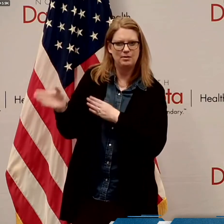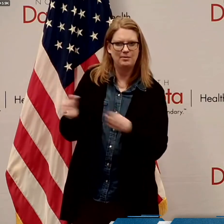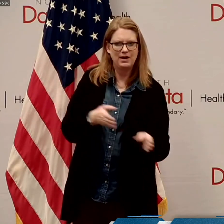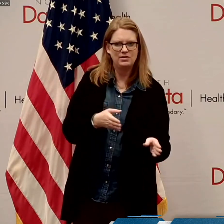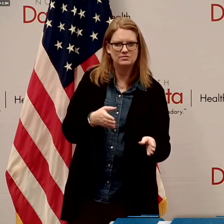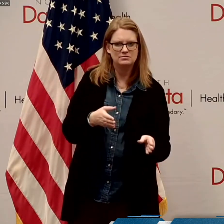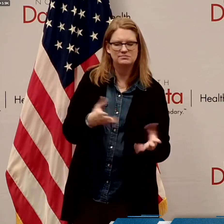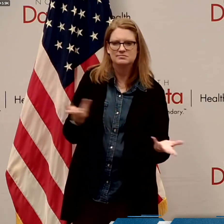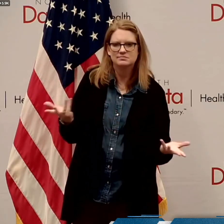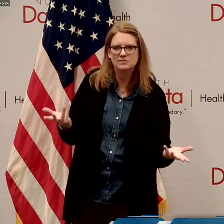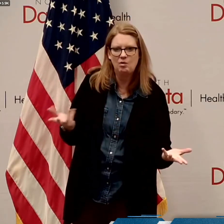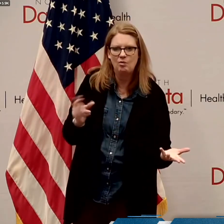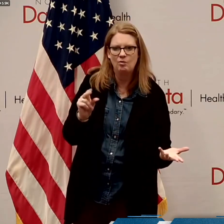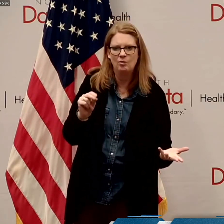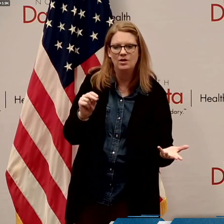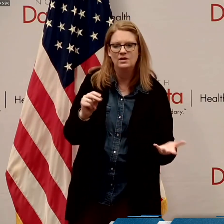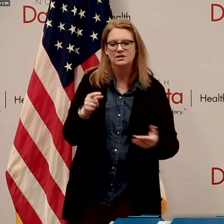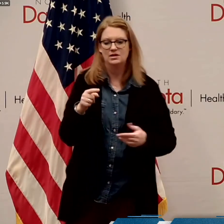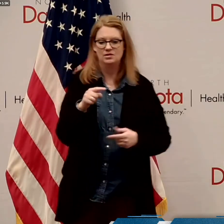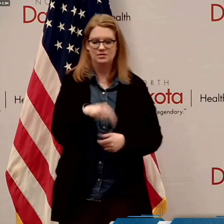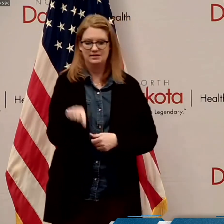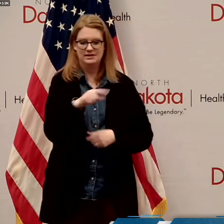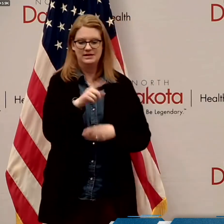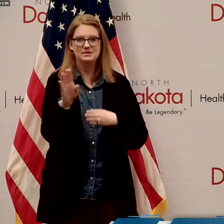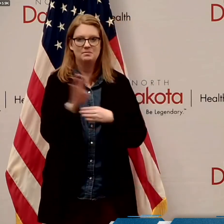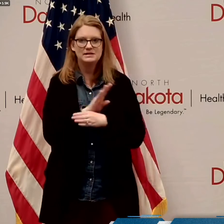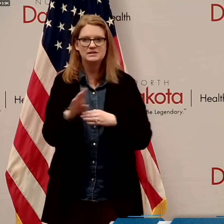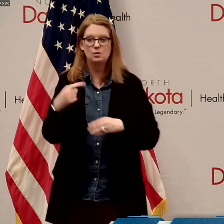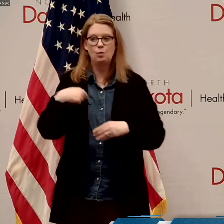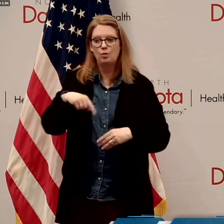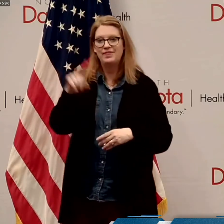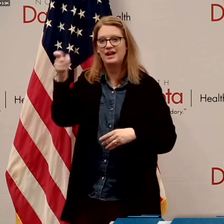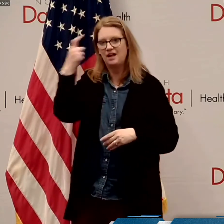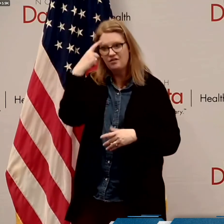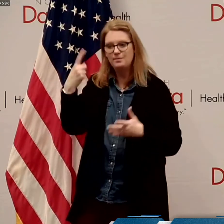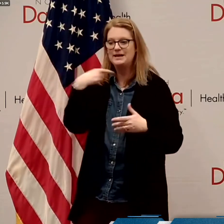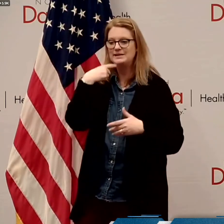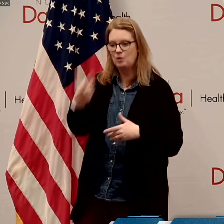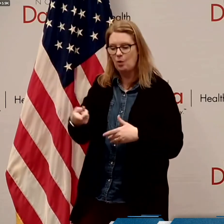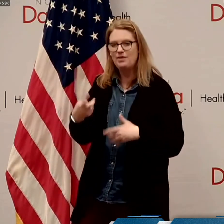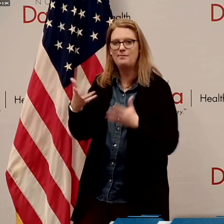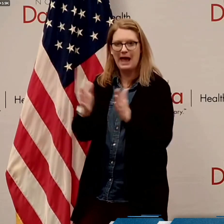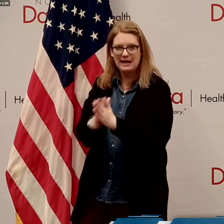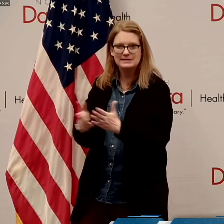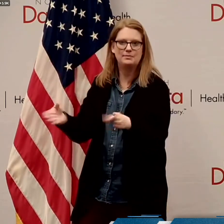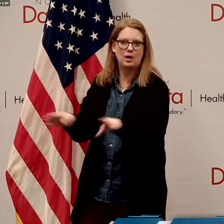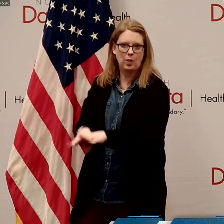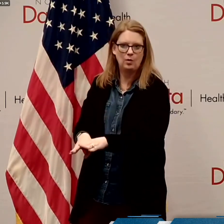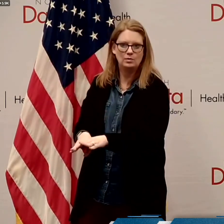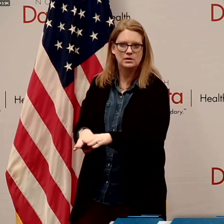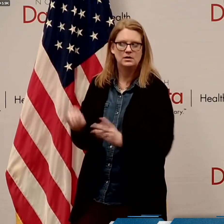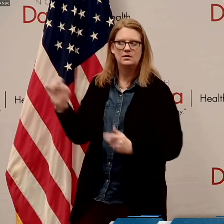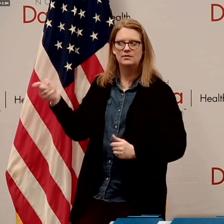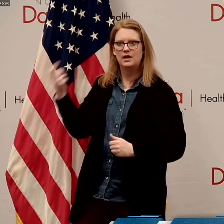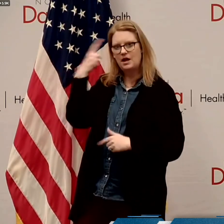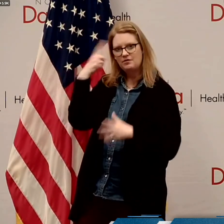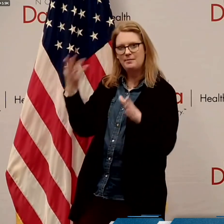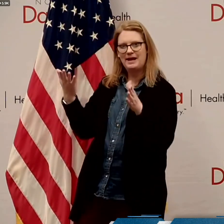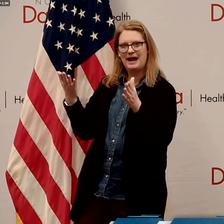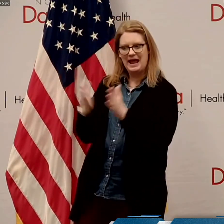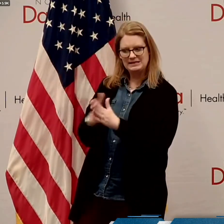of some of these businesses, we literally asked them to close. The government asked them to close, and so when the government asks somebody to close, we have an